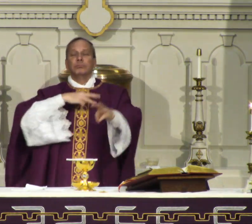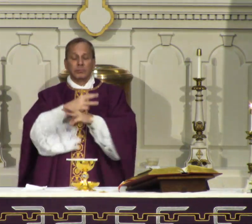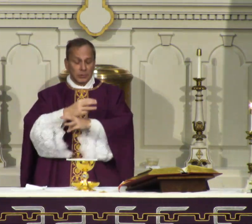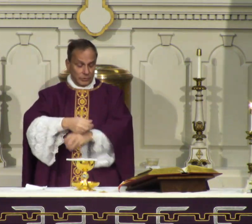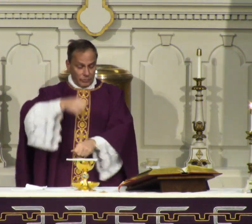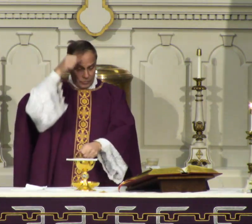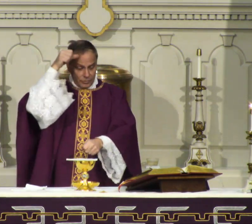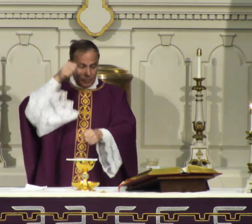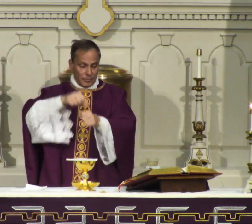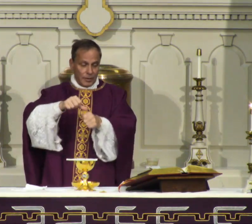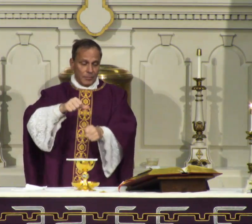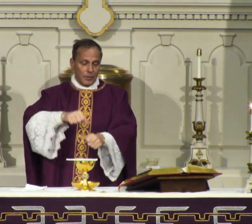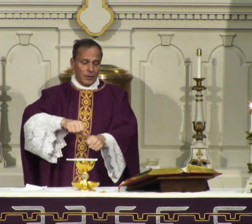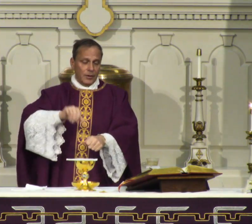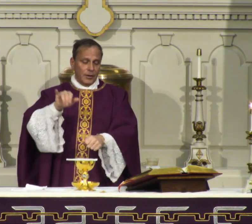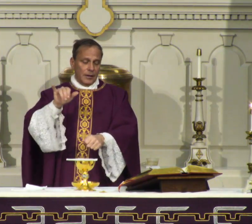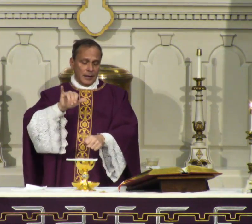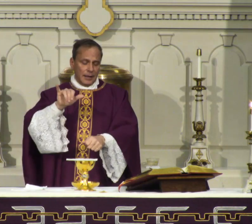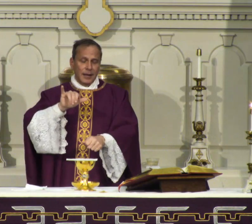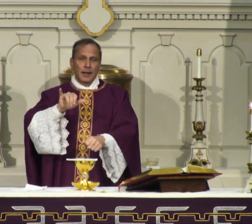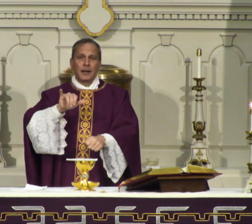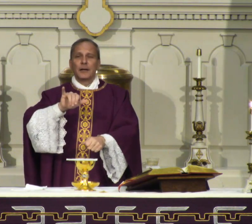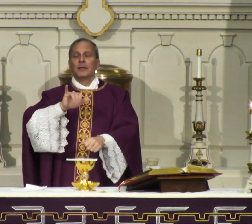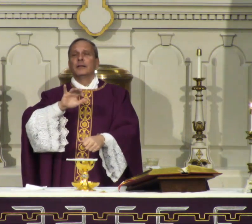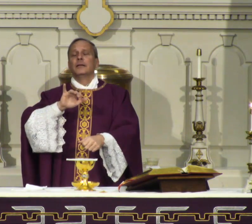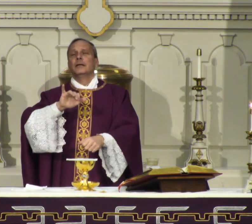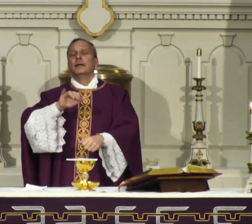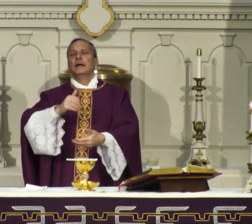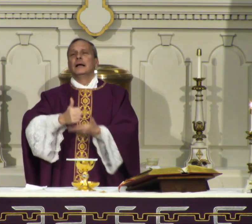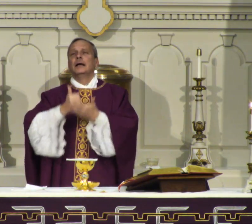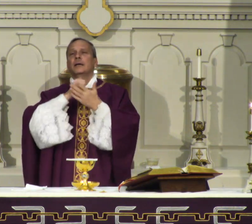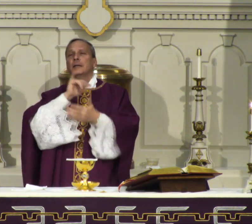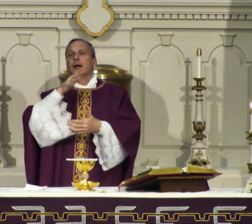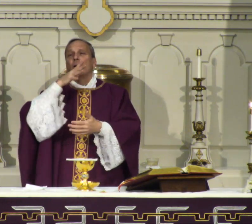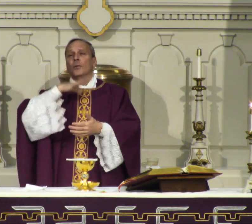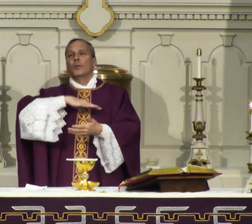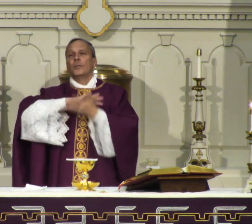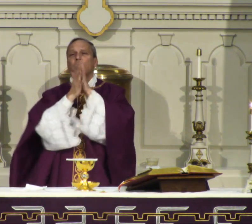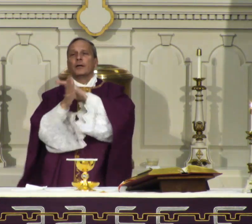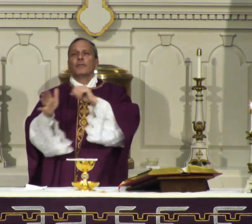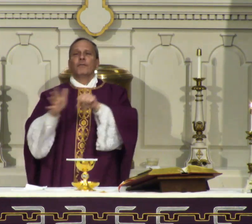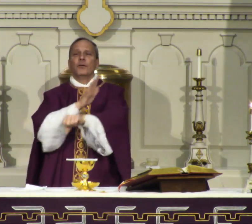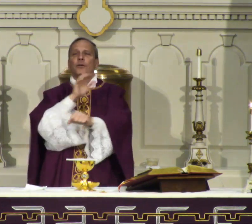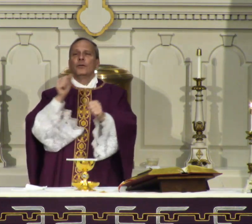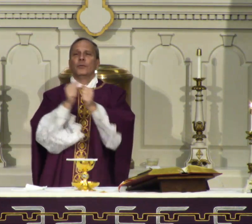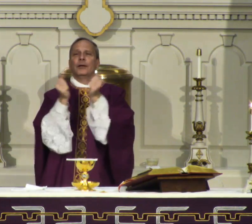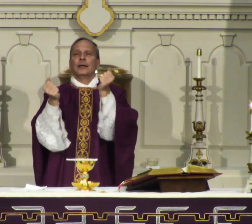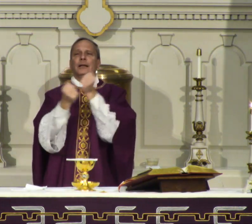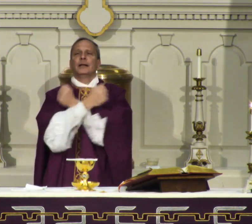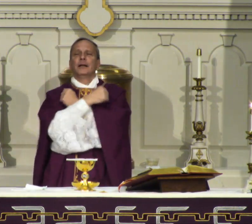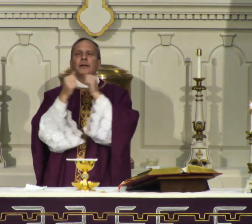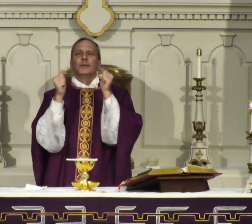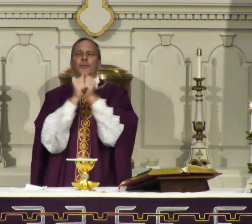Remember, Lord, your church spread throughout the world, and bring her to the fullness of charity.